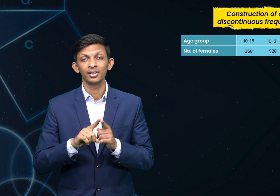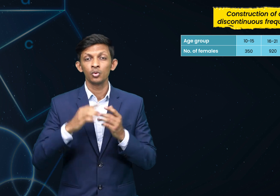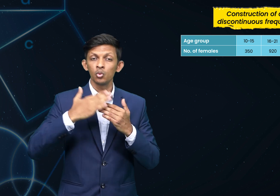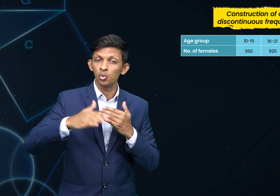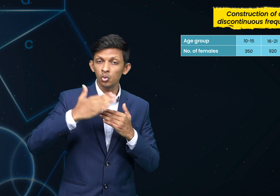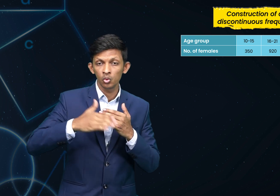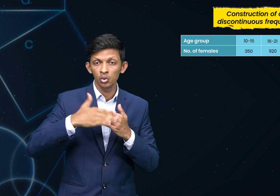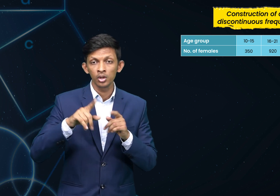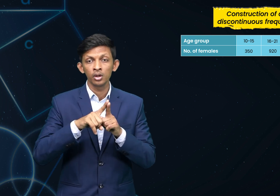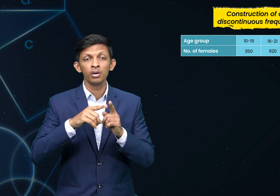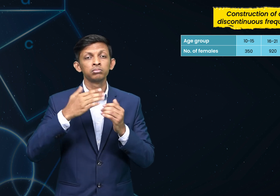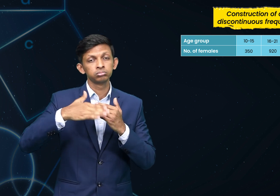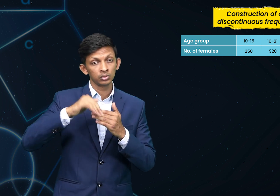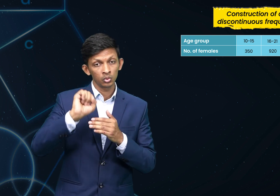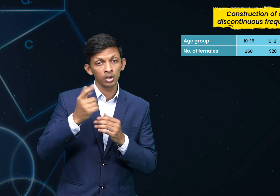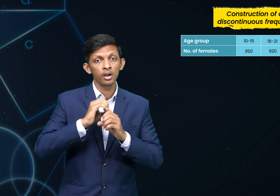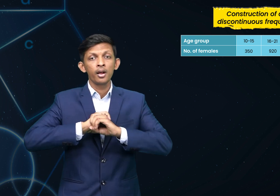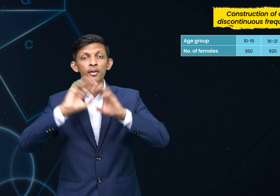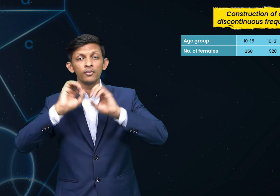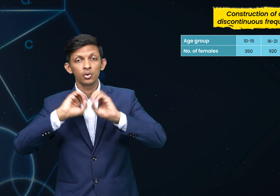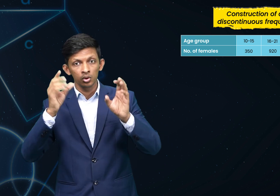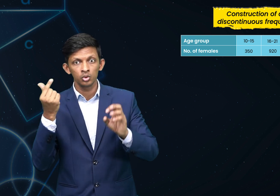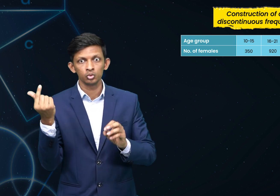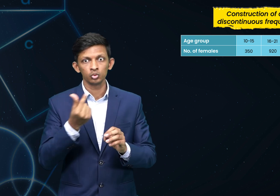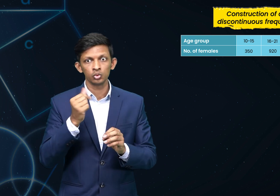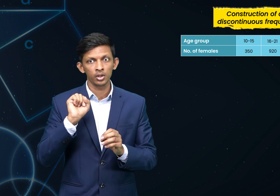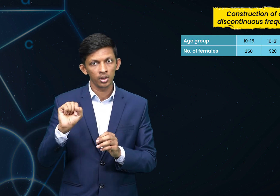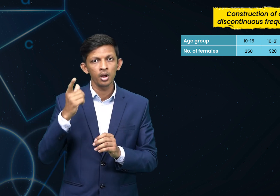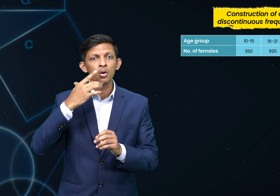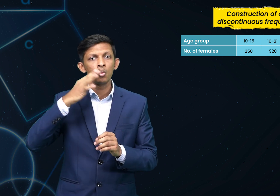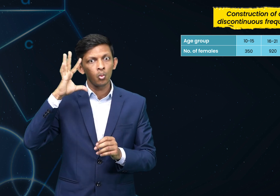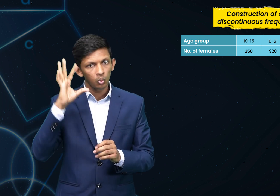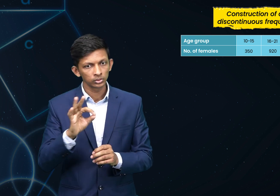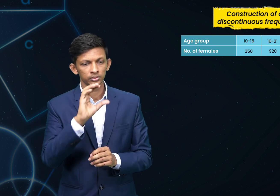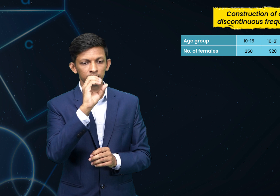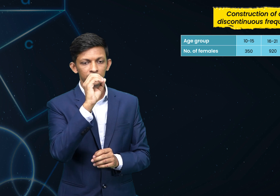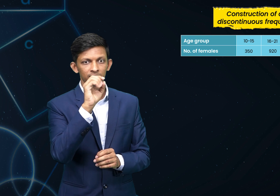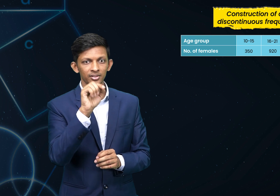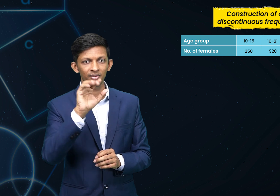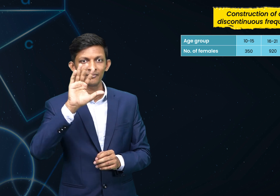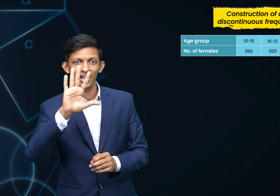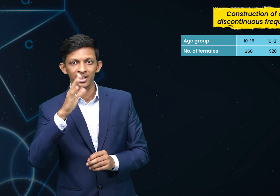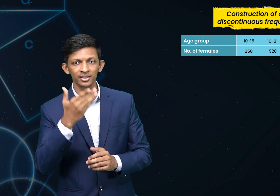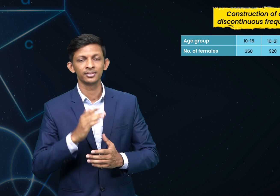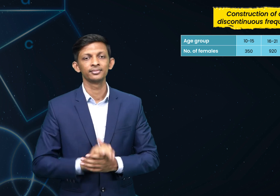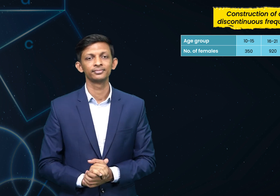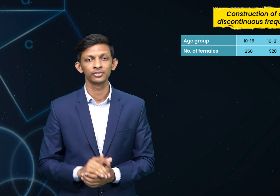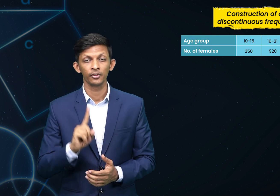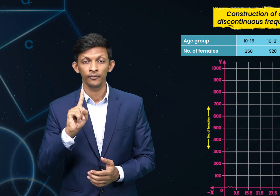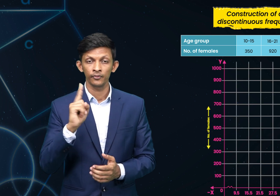So, convert this into a continuous distribution using the adjustment factor of 0.5. The first